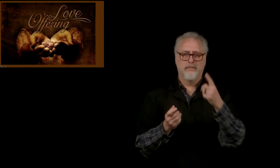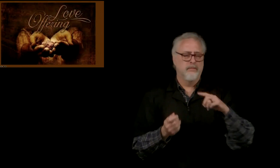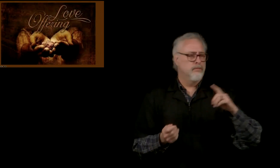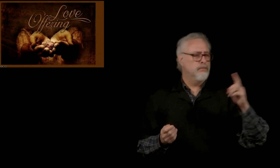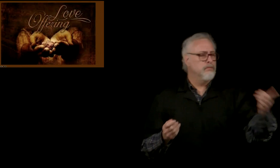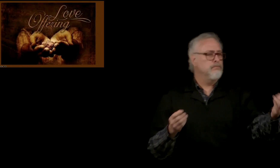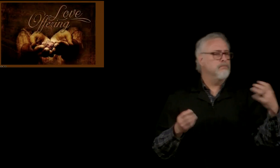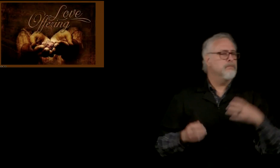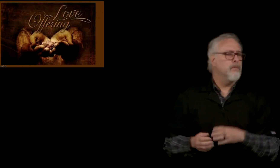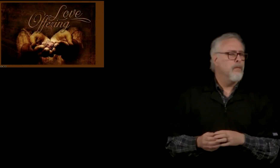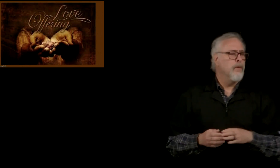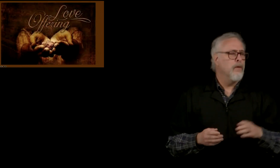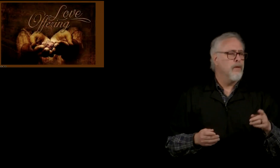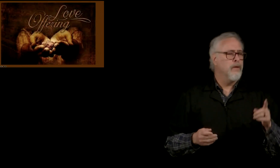One more prayer request that we have.